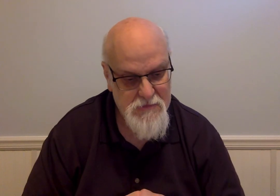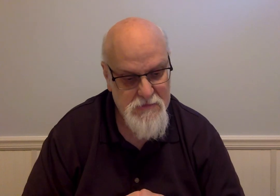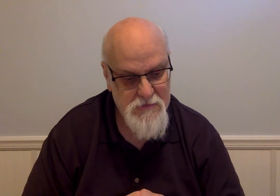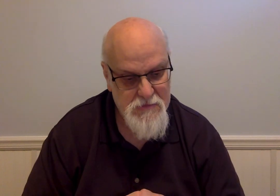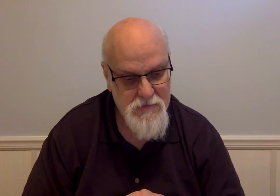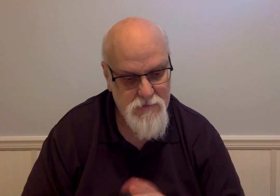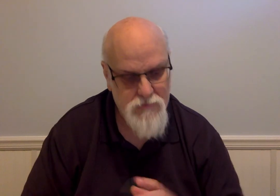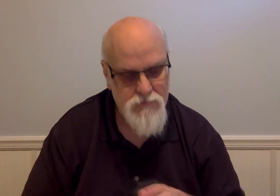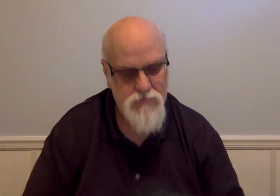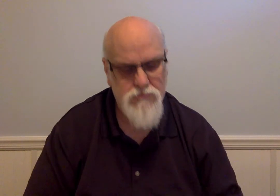general.